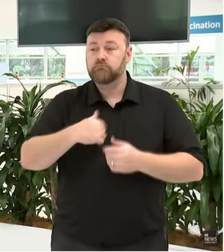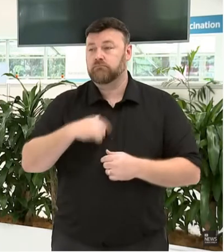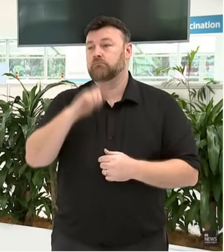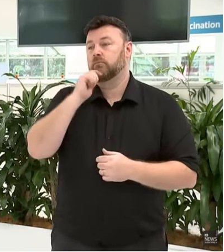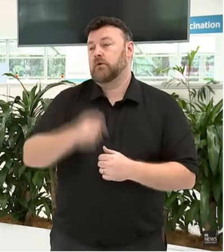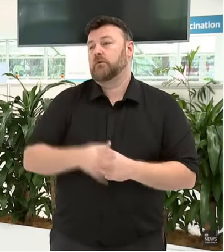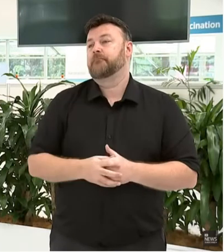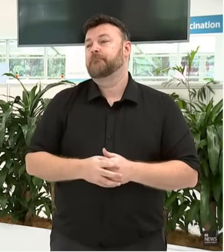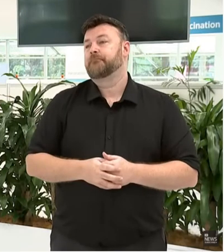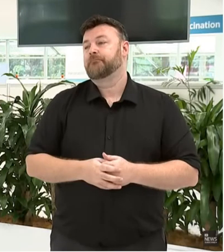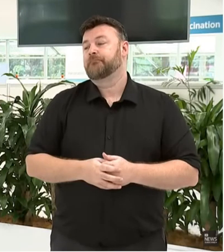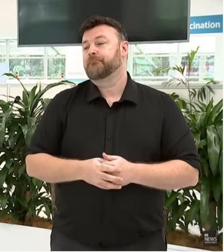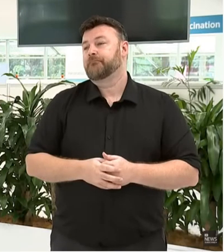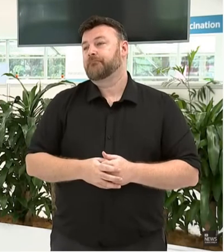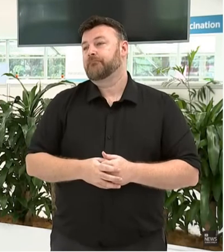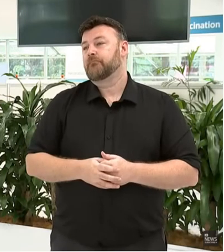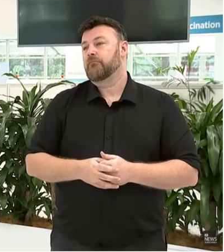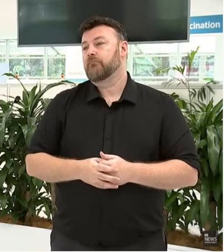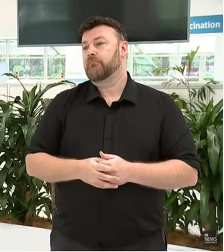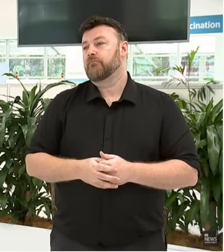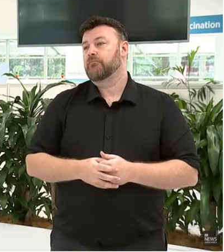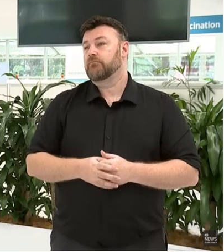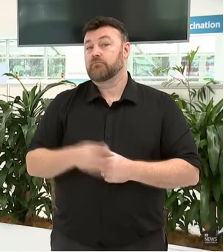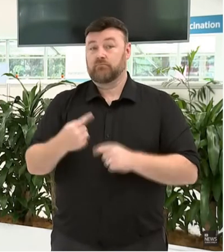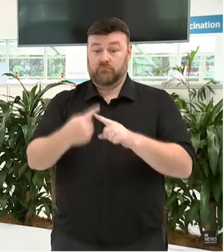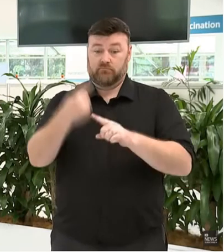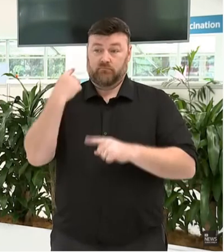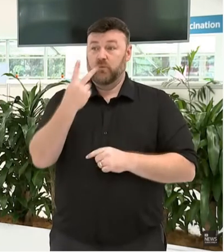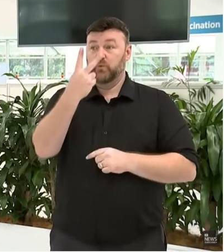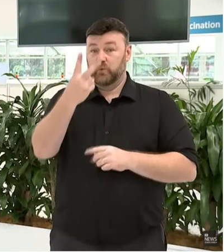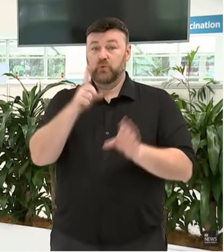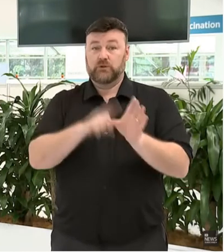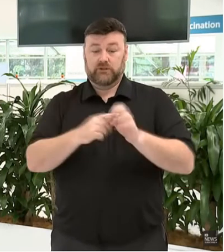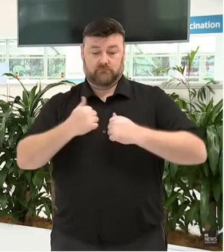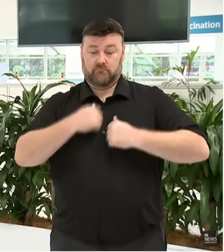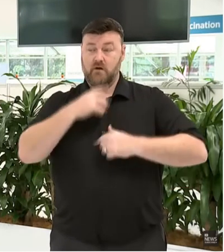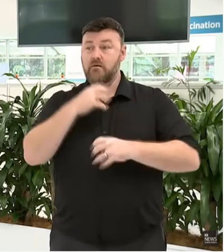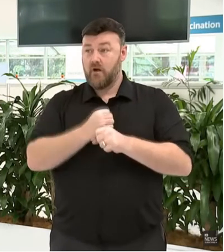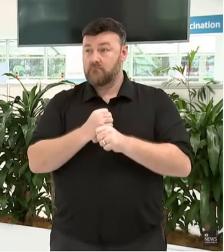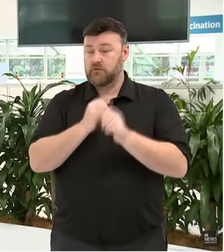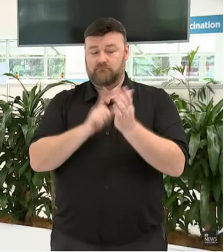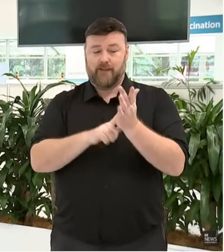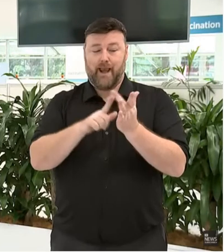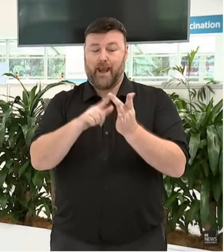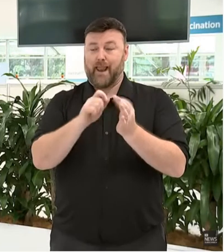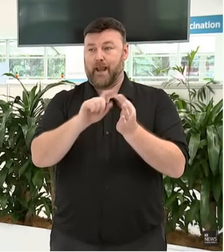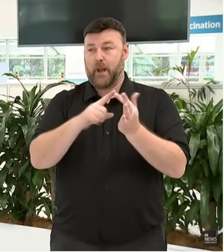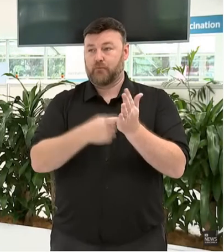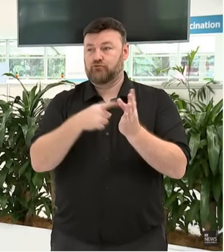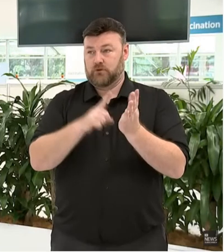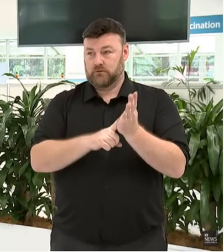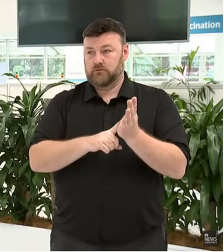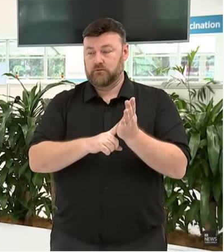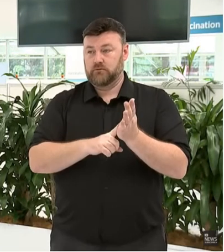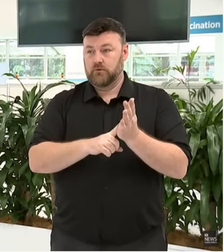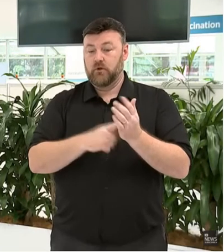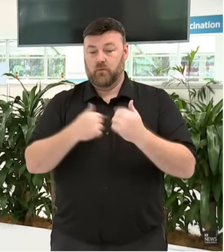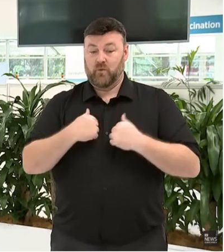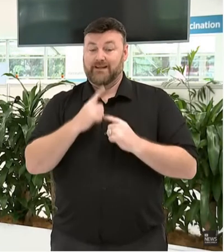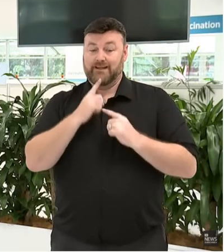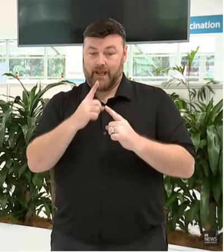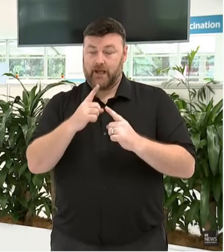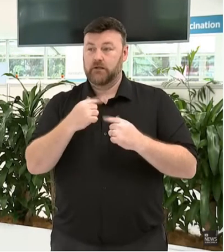will. Throughout the entire pandemic, and this is as a Liberal government, we have said that we will put our people and our